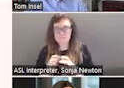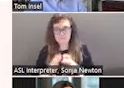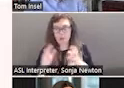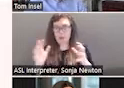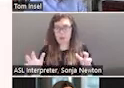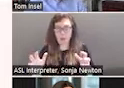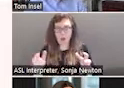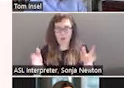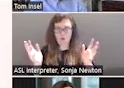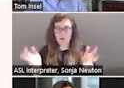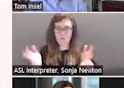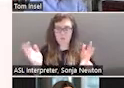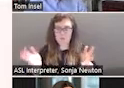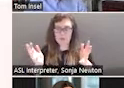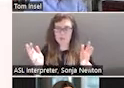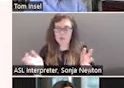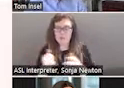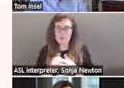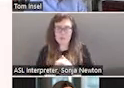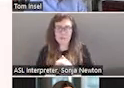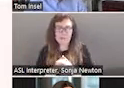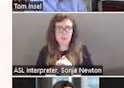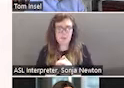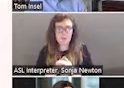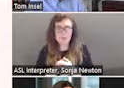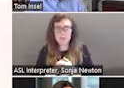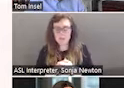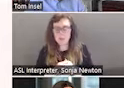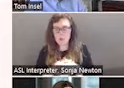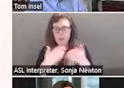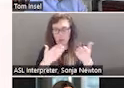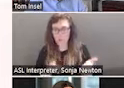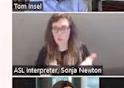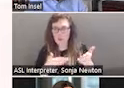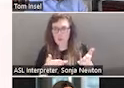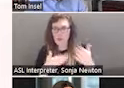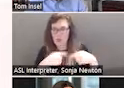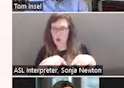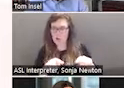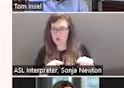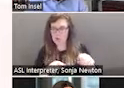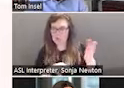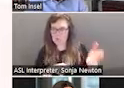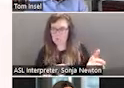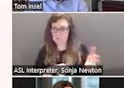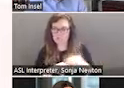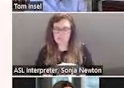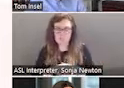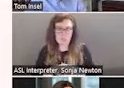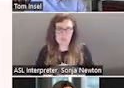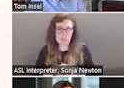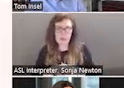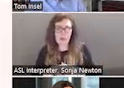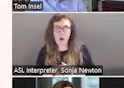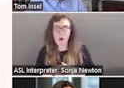conversations. I mean, they have had some real presence in this field. And whether they have actually bent the